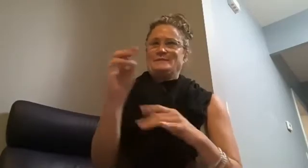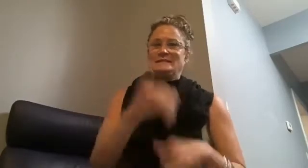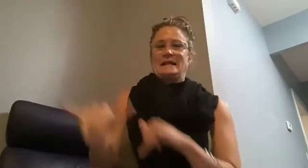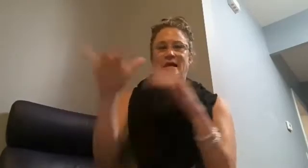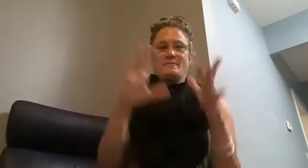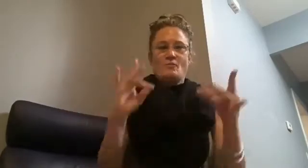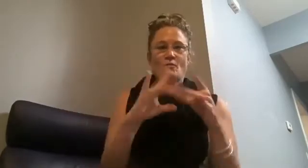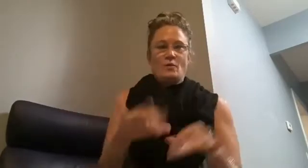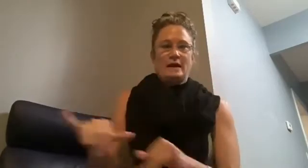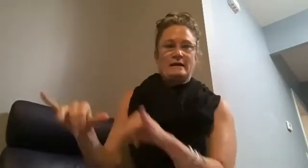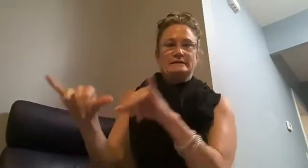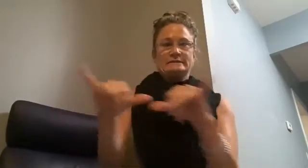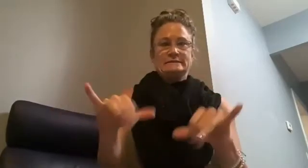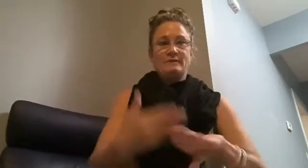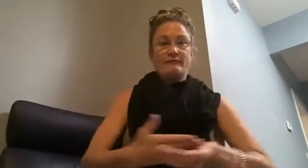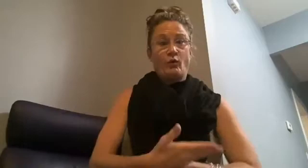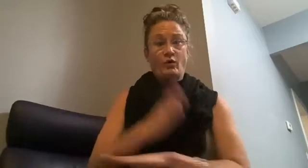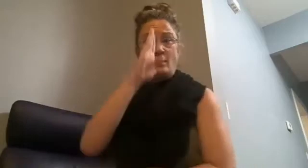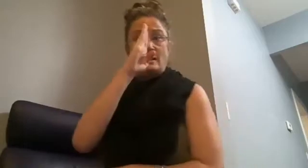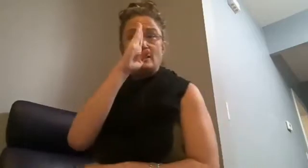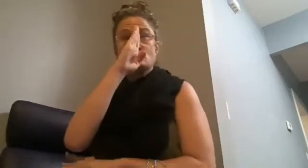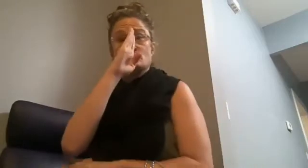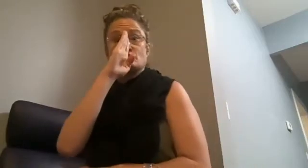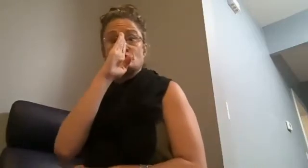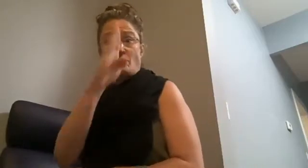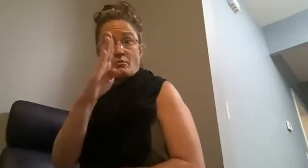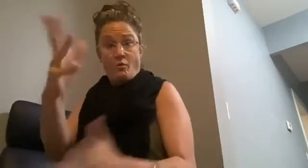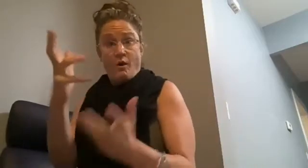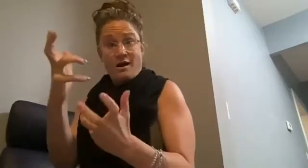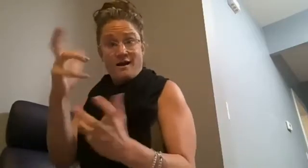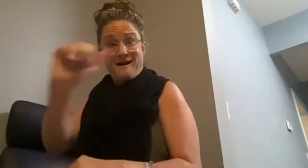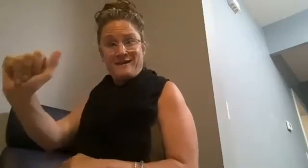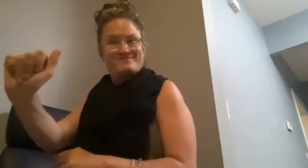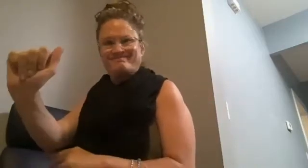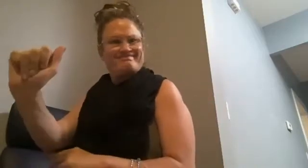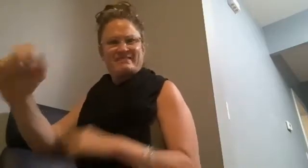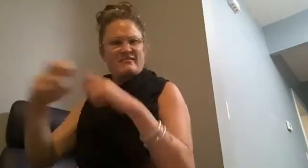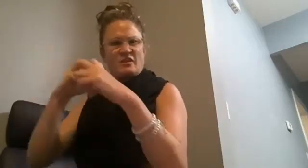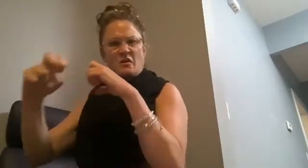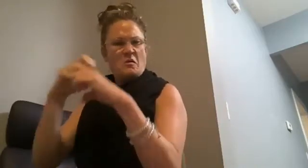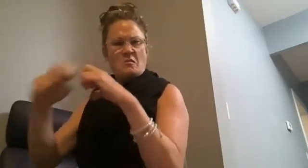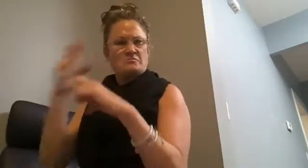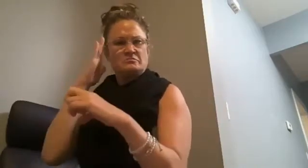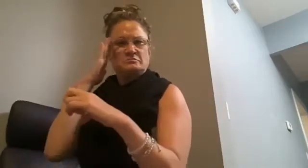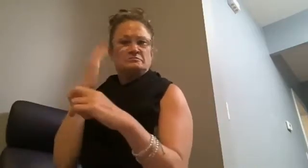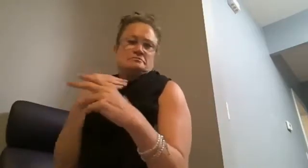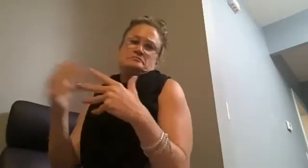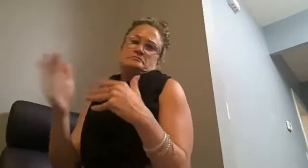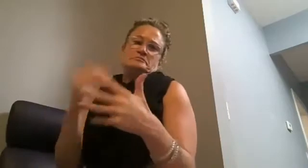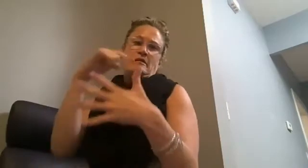have previously tried to get sober in AA, and for whatever reason, they found it difficult. I mean, it could be any number of reasons. This is also the